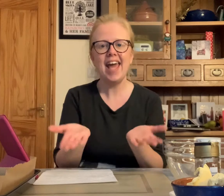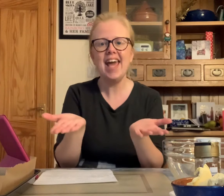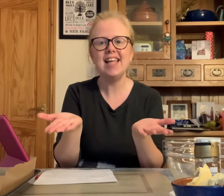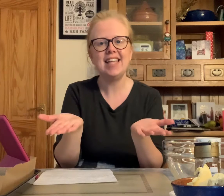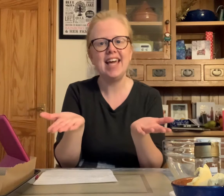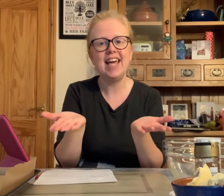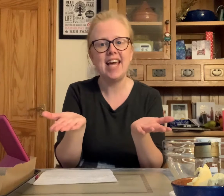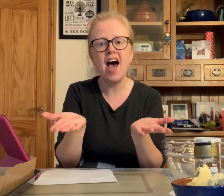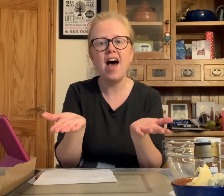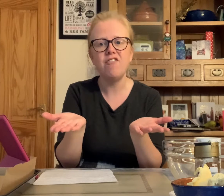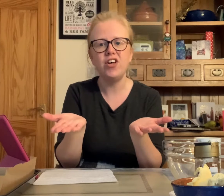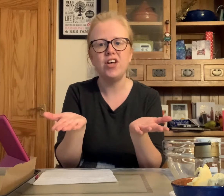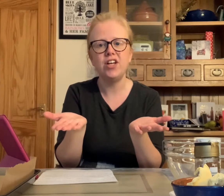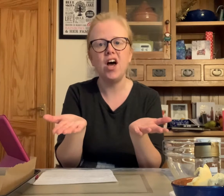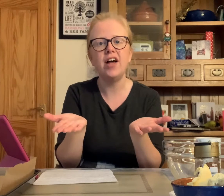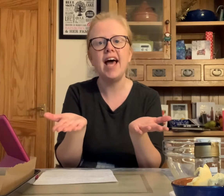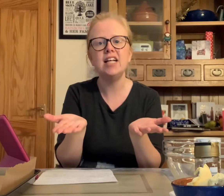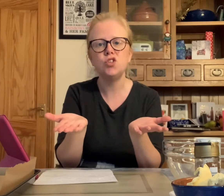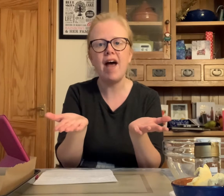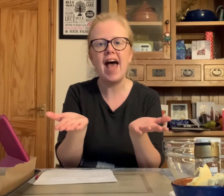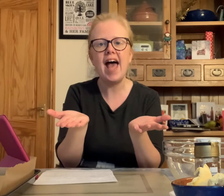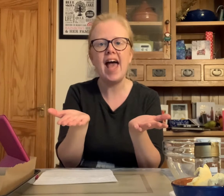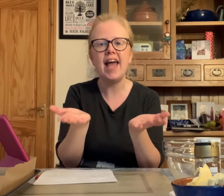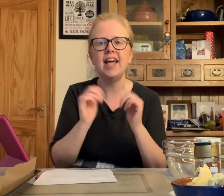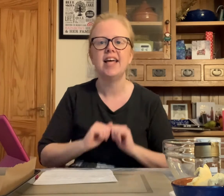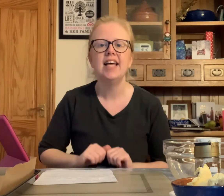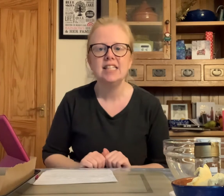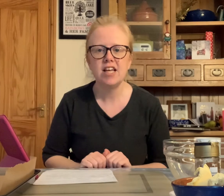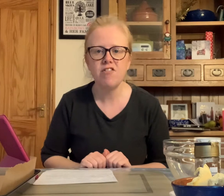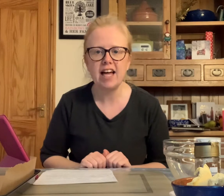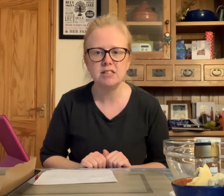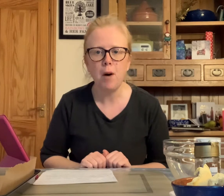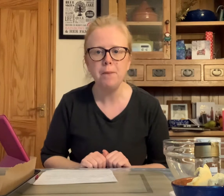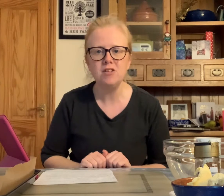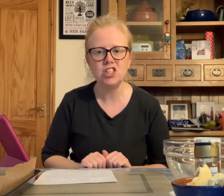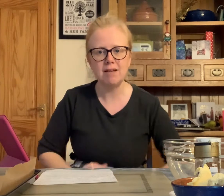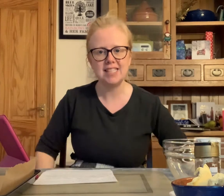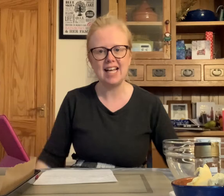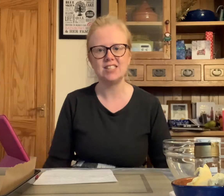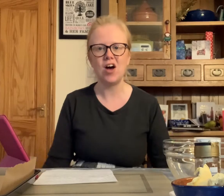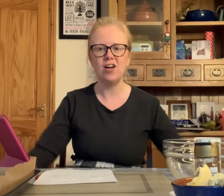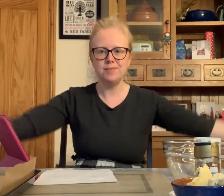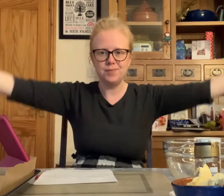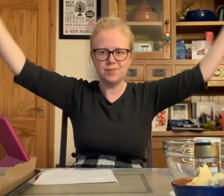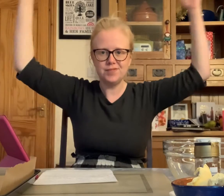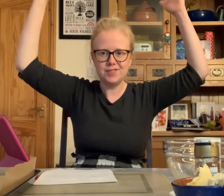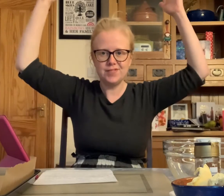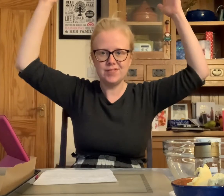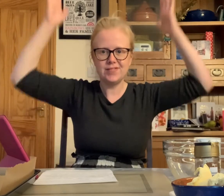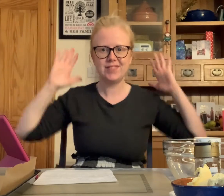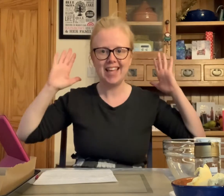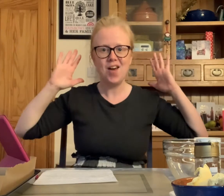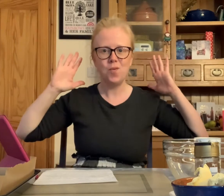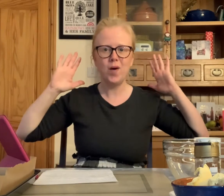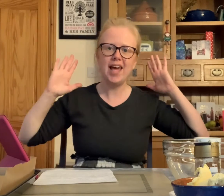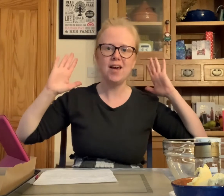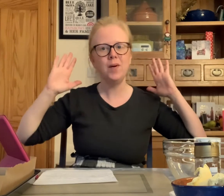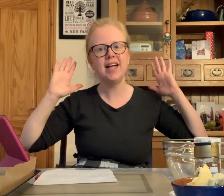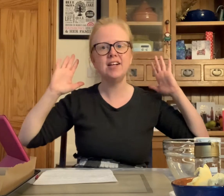In the oven on a tray. Don't forget to pop your chef's hats on. We will